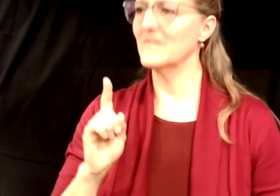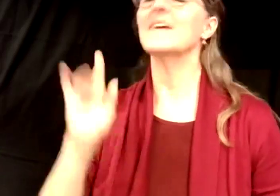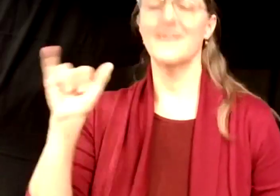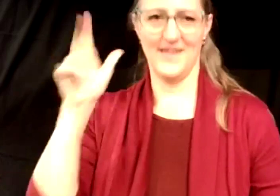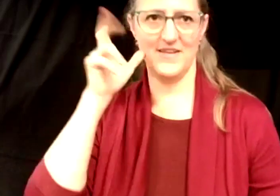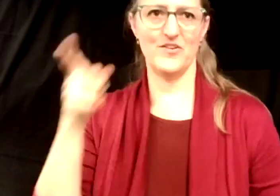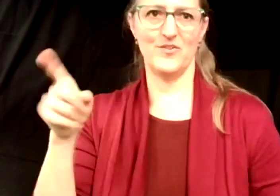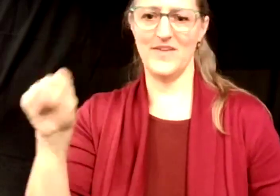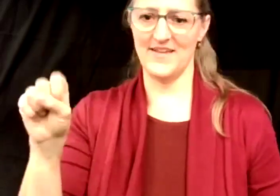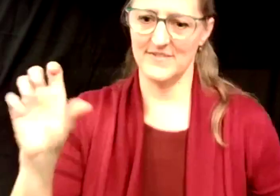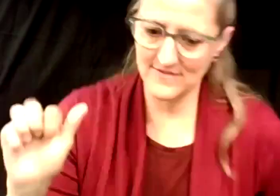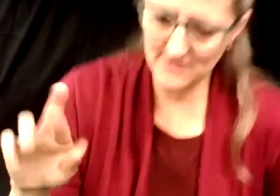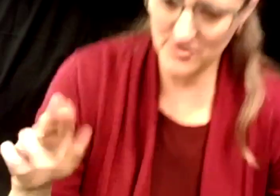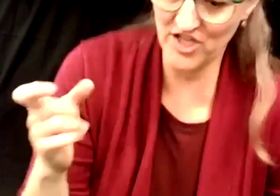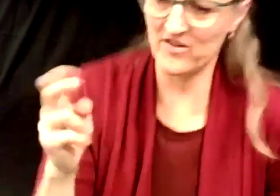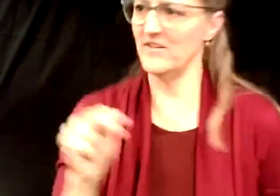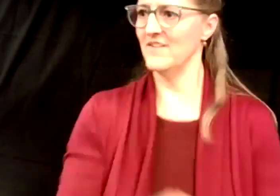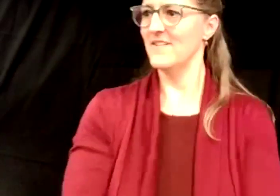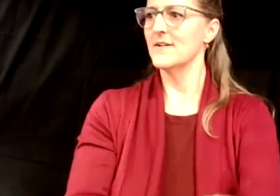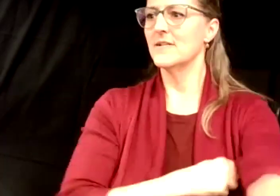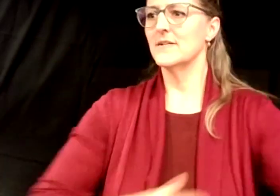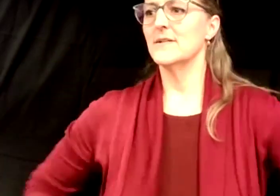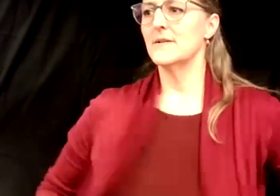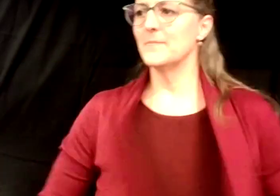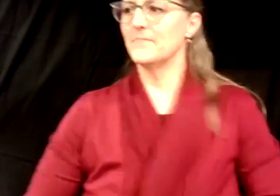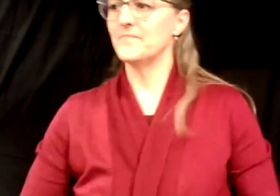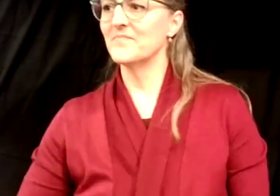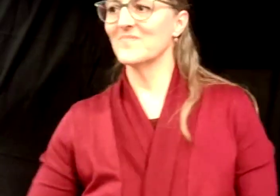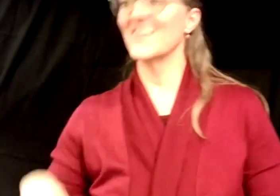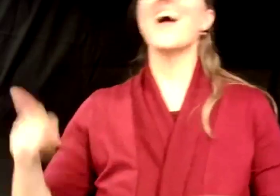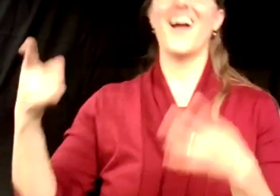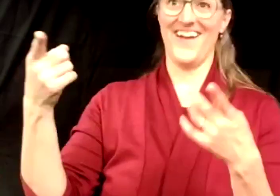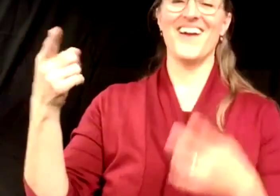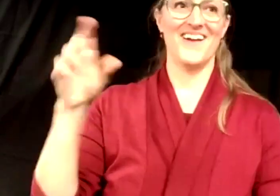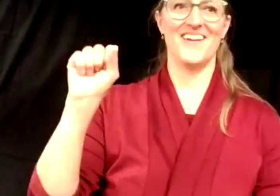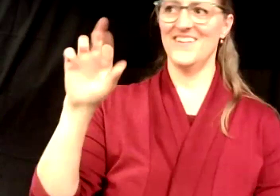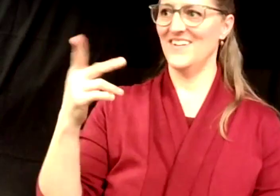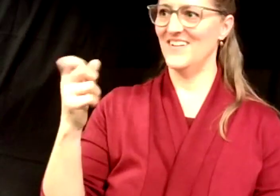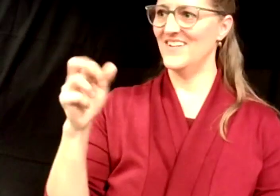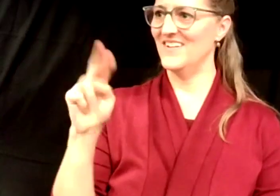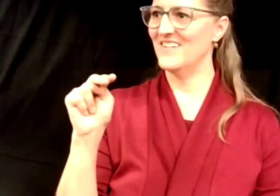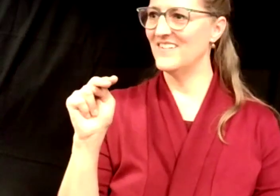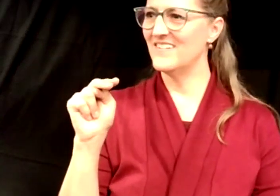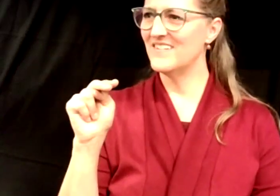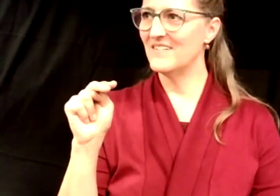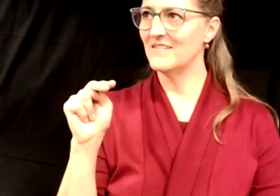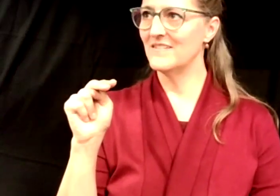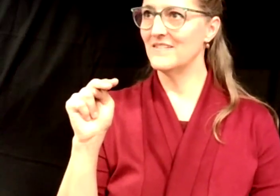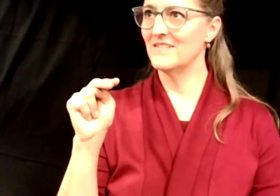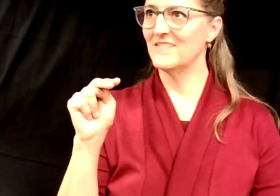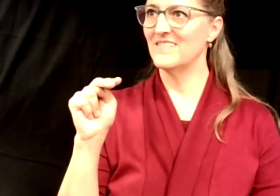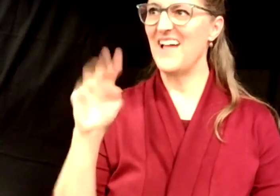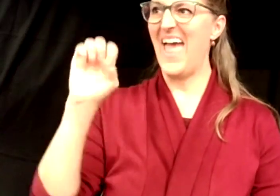me? I can hear you, yes, Sharon. On my end, I have that weird feedback thing